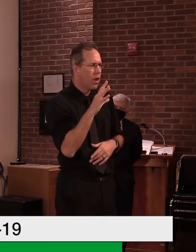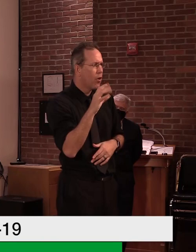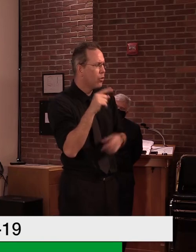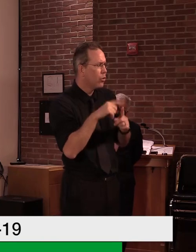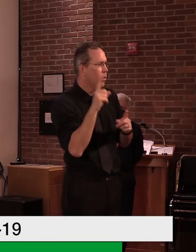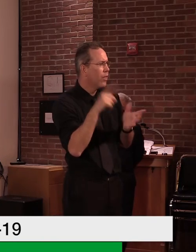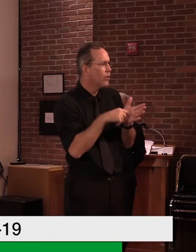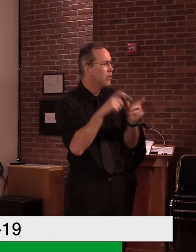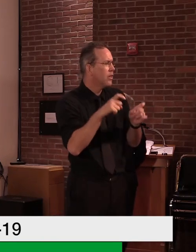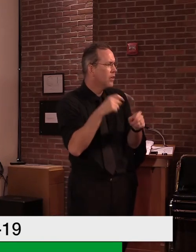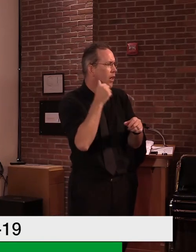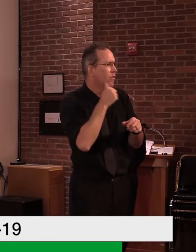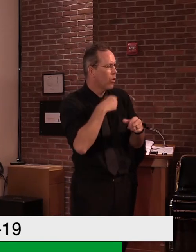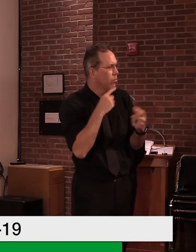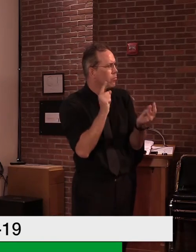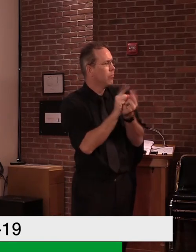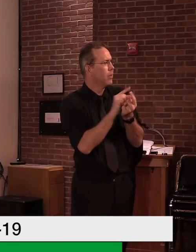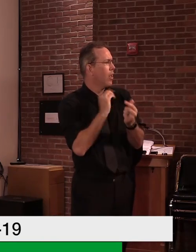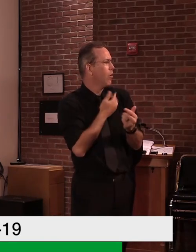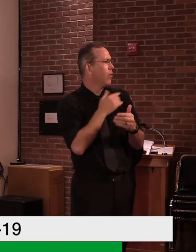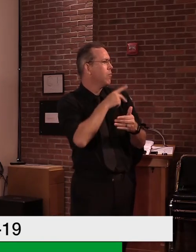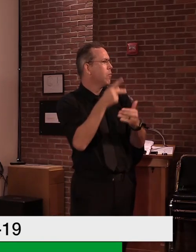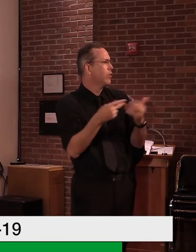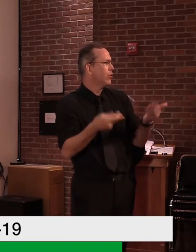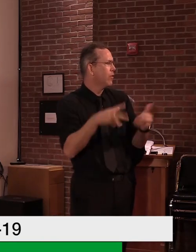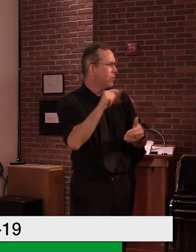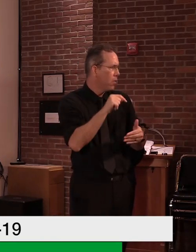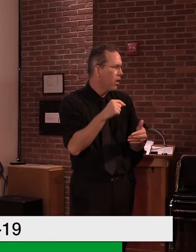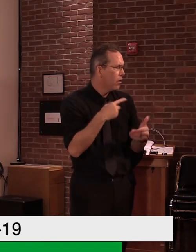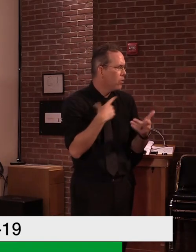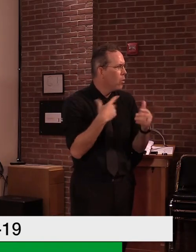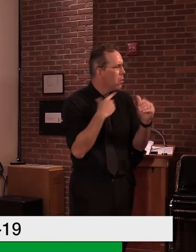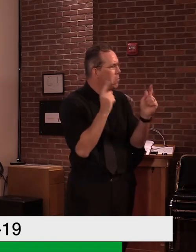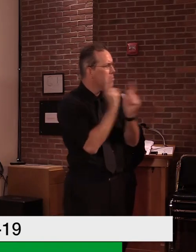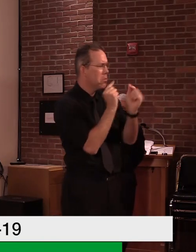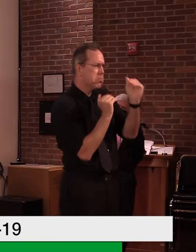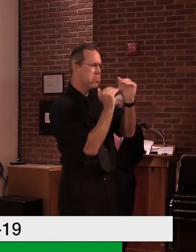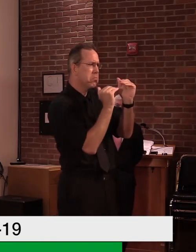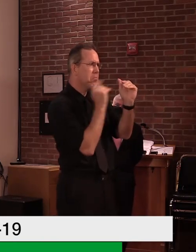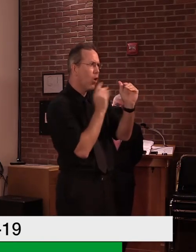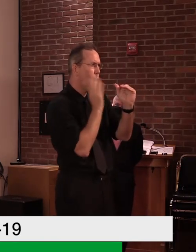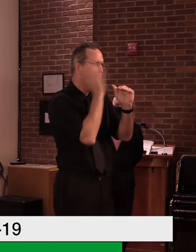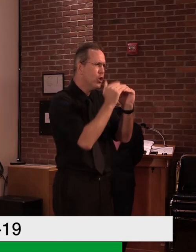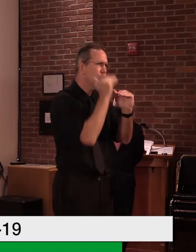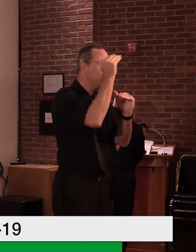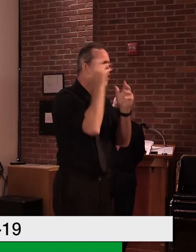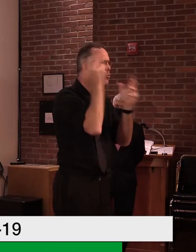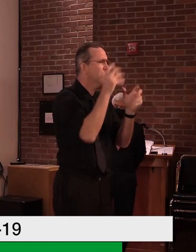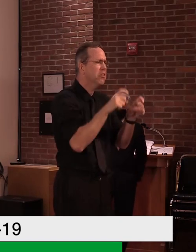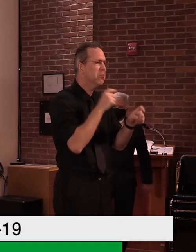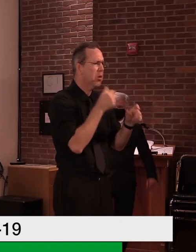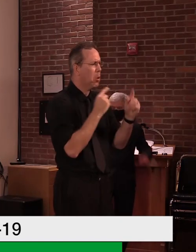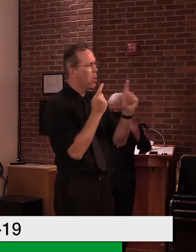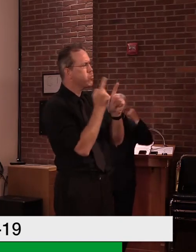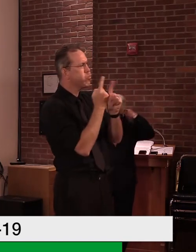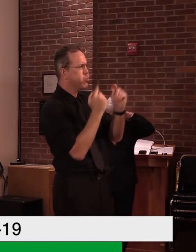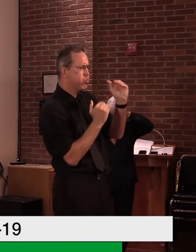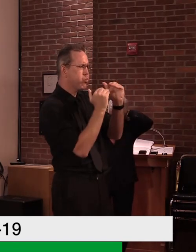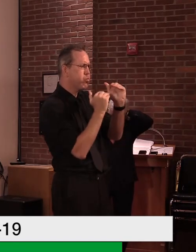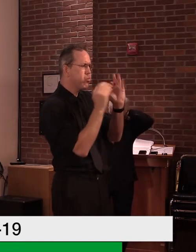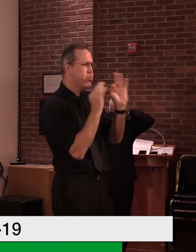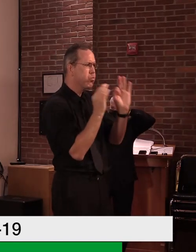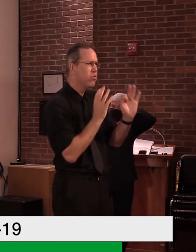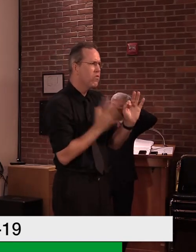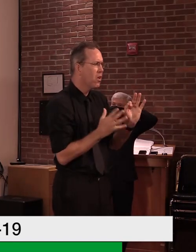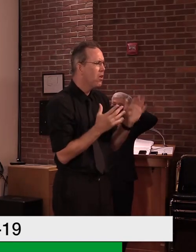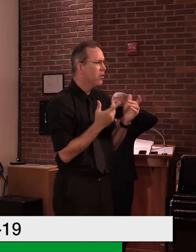slightly exceeding that, which is fine. I think that's right. The only time I would say we should be concerned is